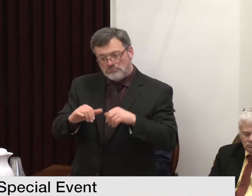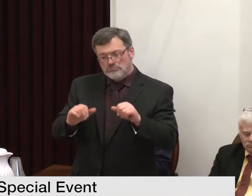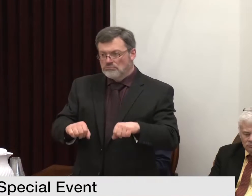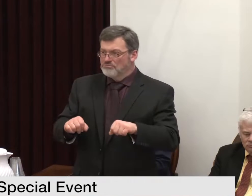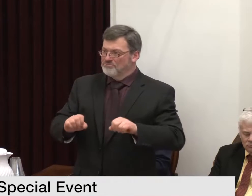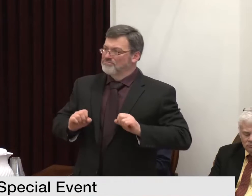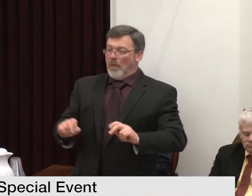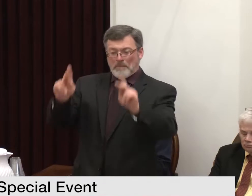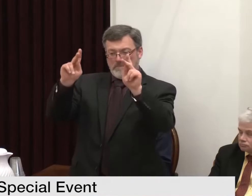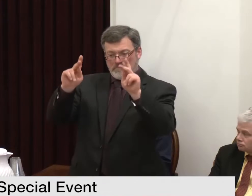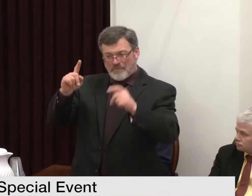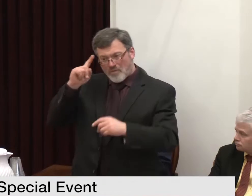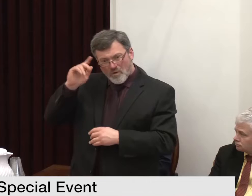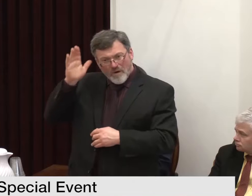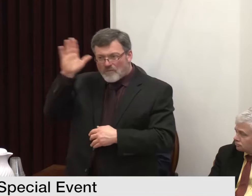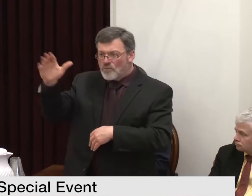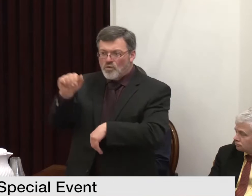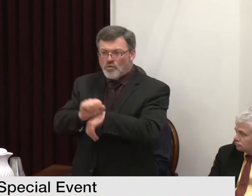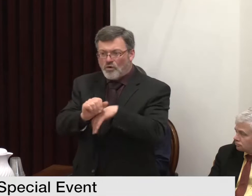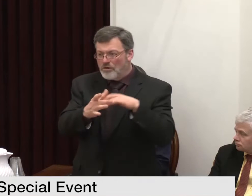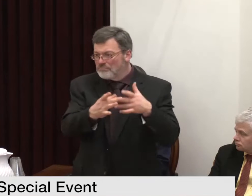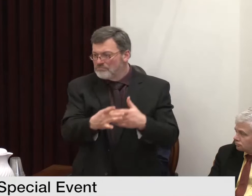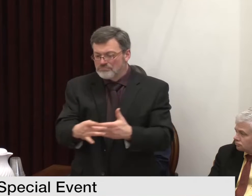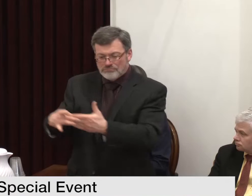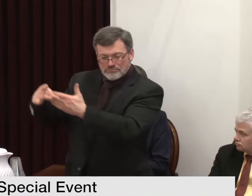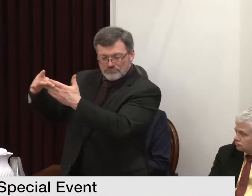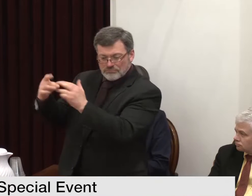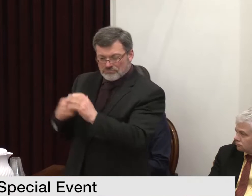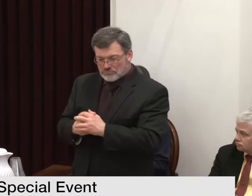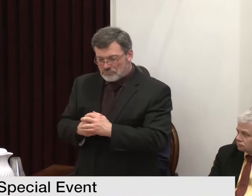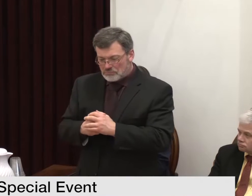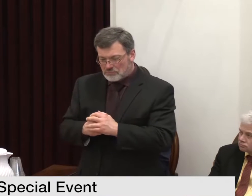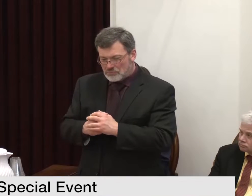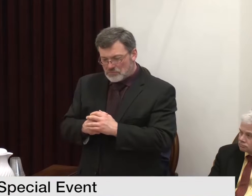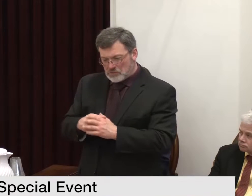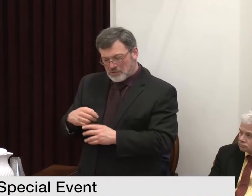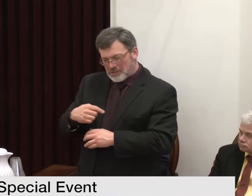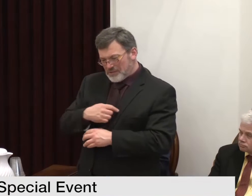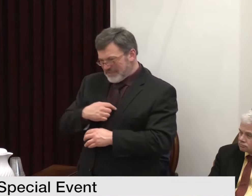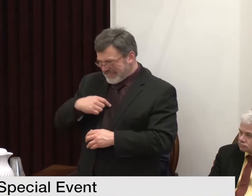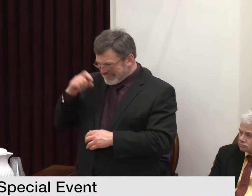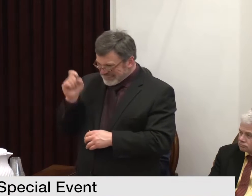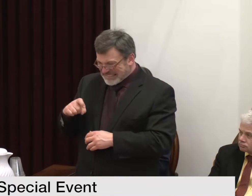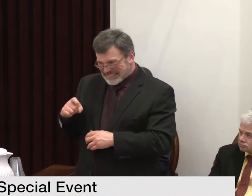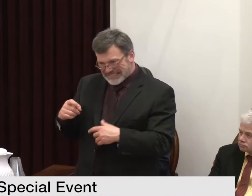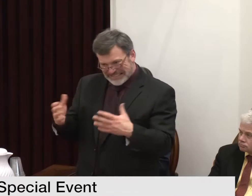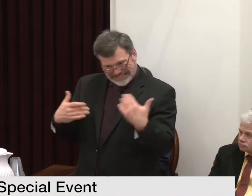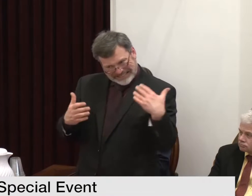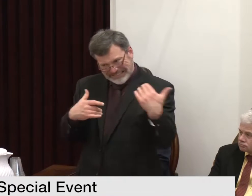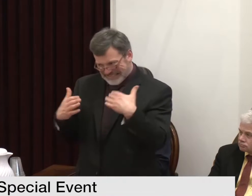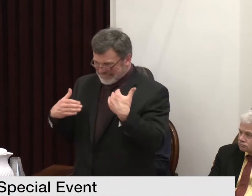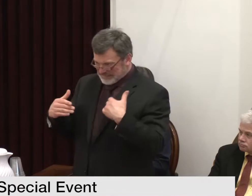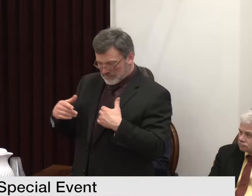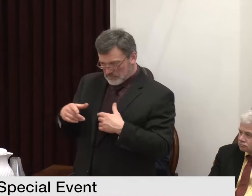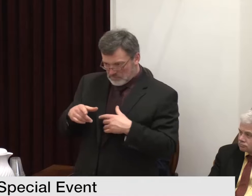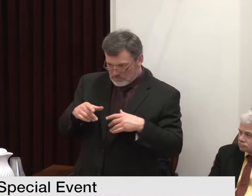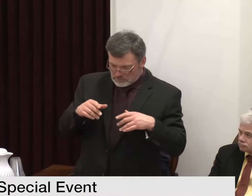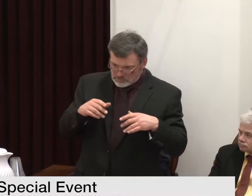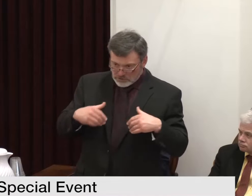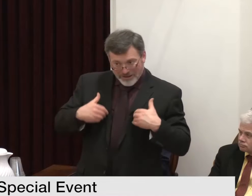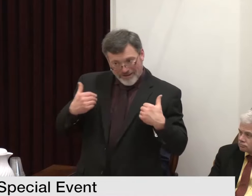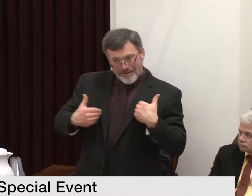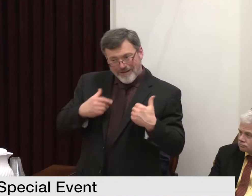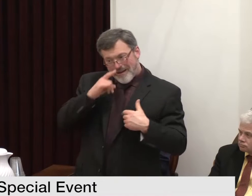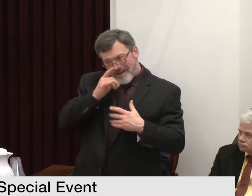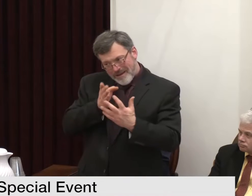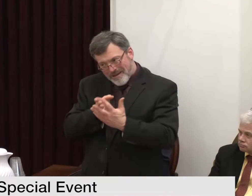There's no doubt we need more tradespeople, more construction and healthcare workers, auto and aviation